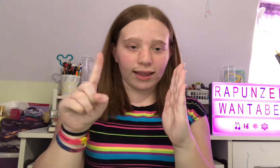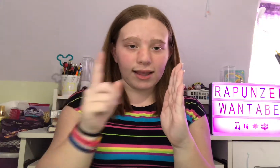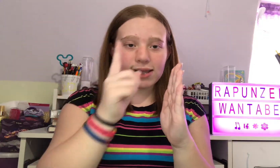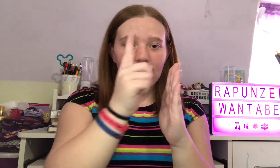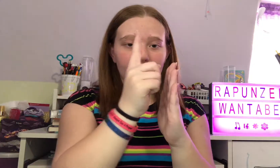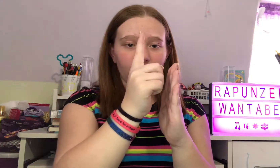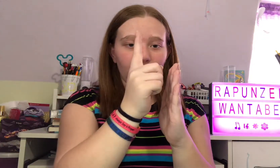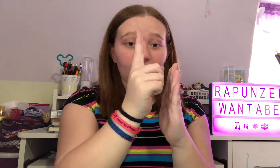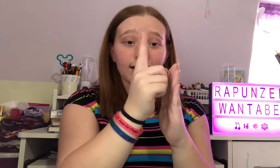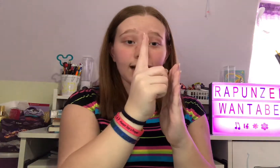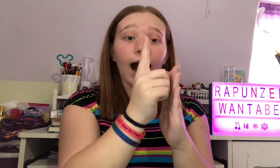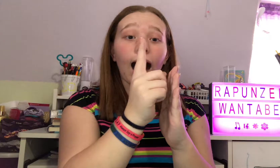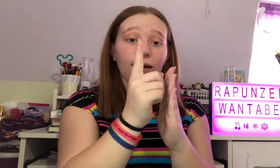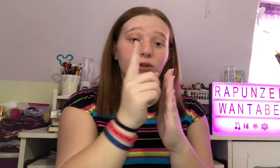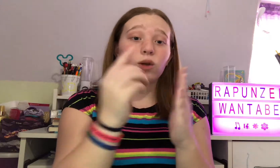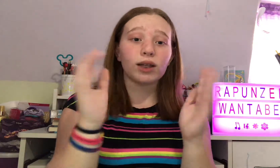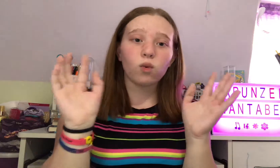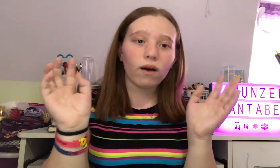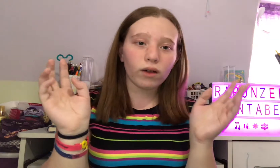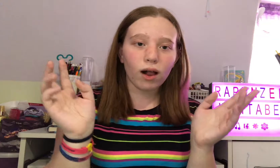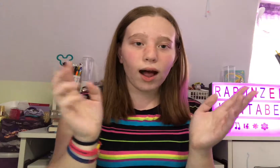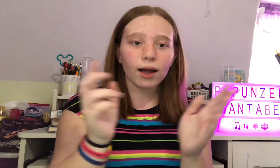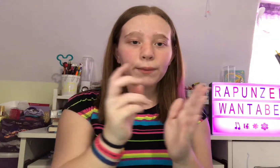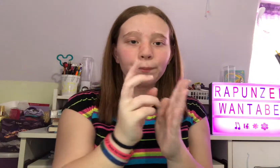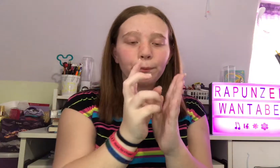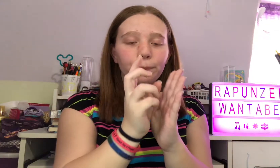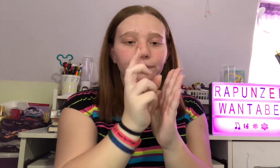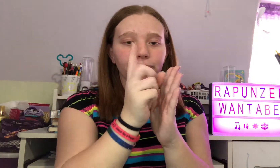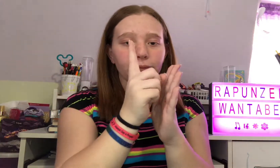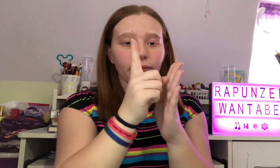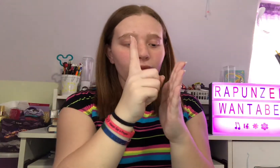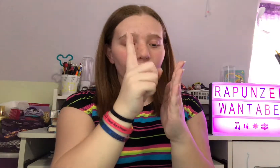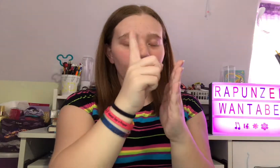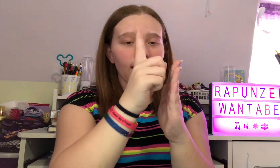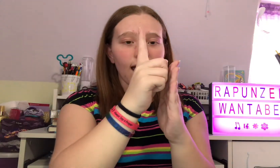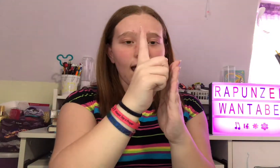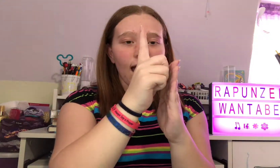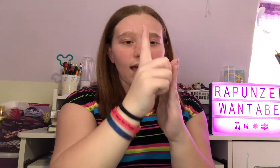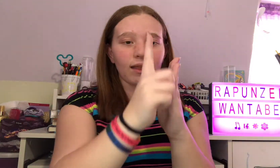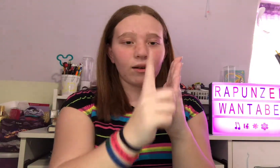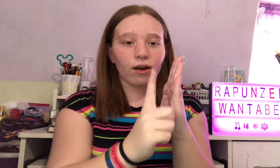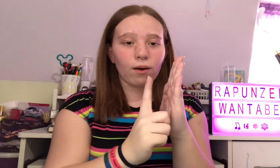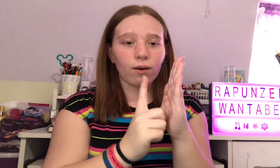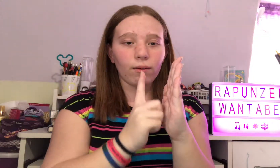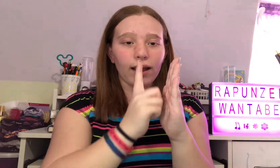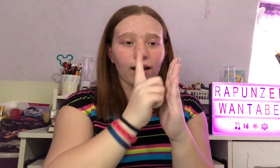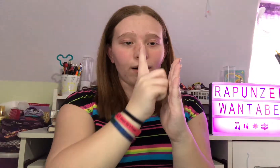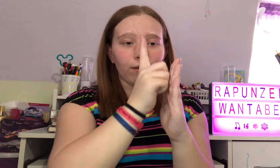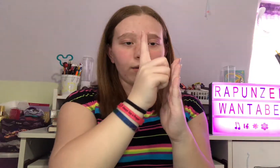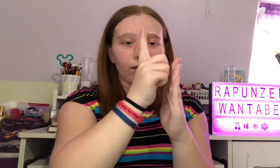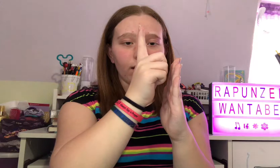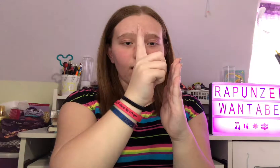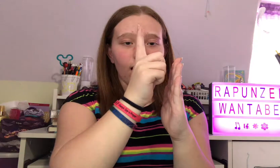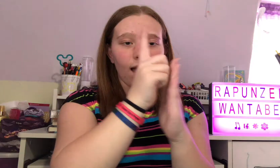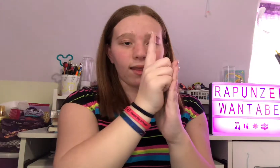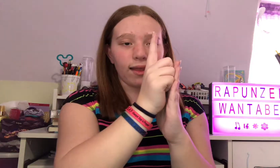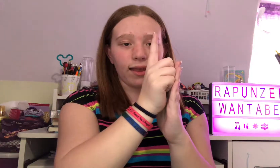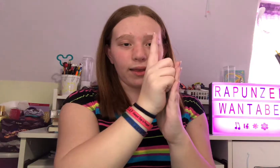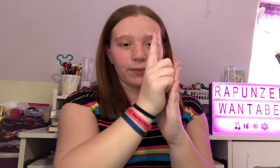this, and they'll be at the top, so like 12 o'clock, right? And they'll go around and hit.